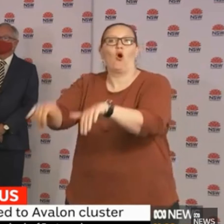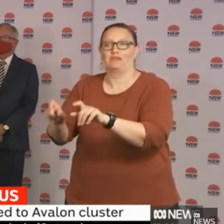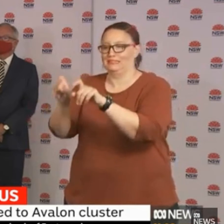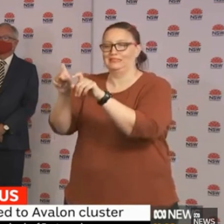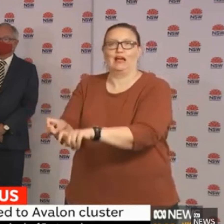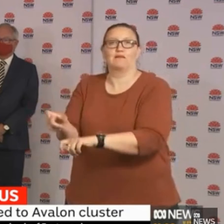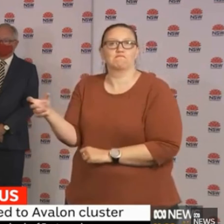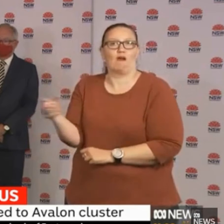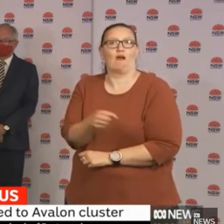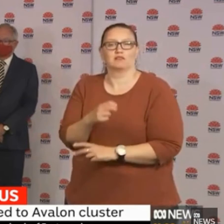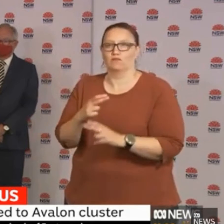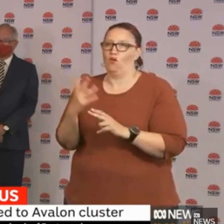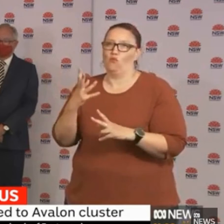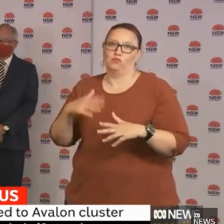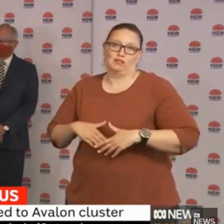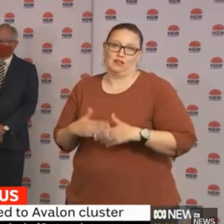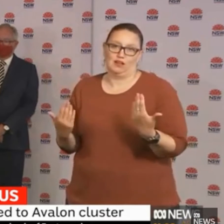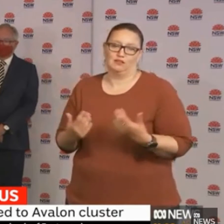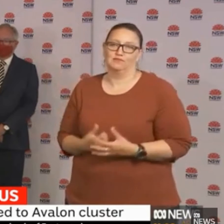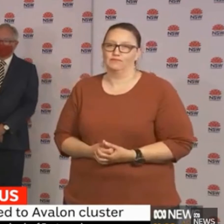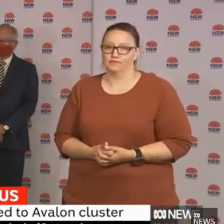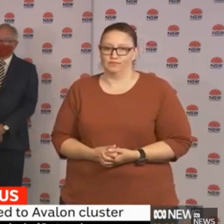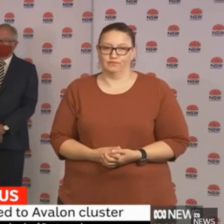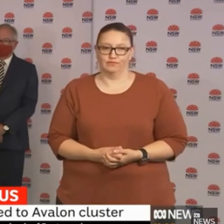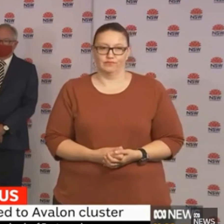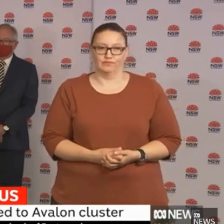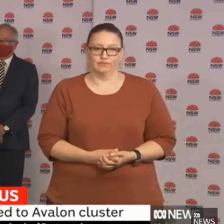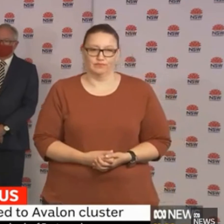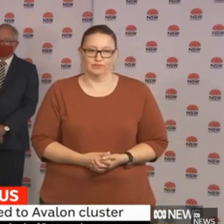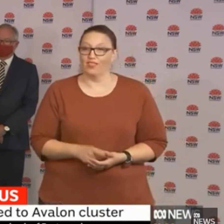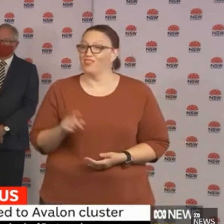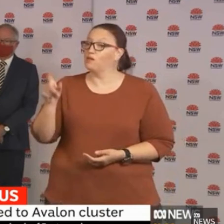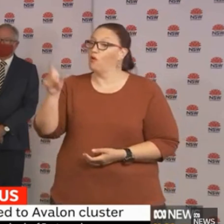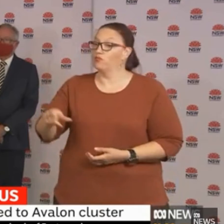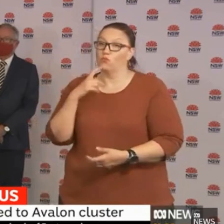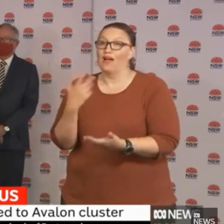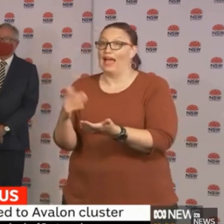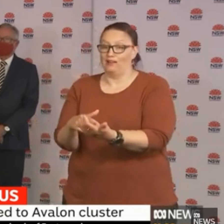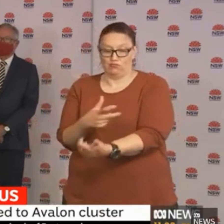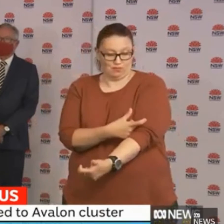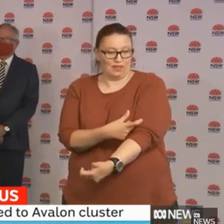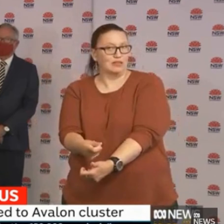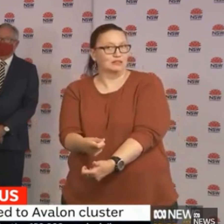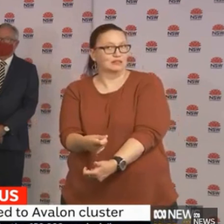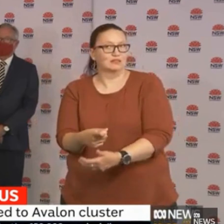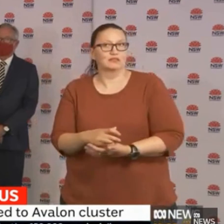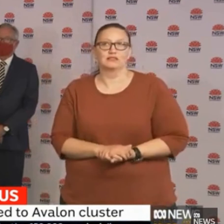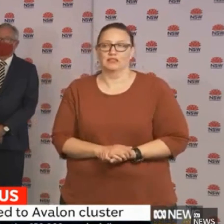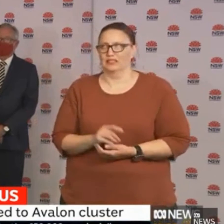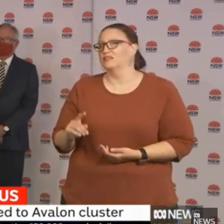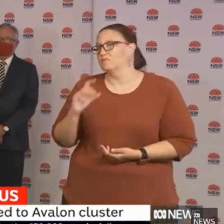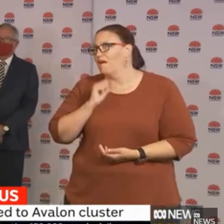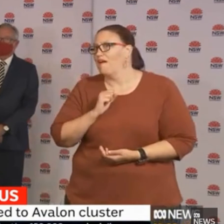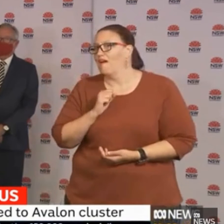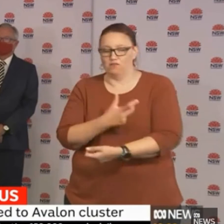COVID case. We will be doing some further blood tests on that gentleman, and that will occur just again